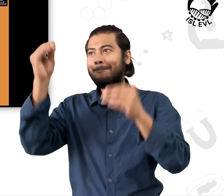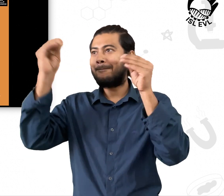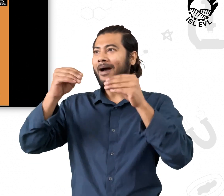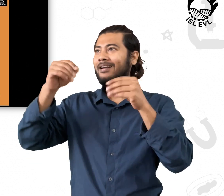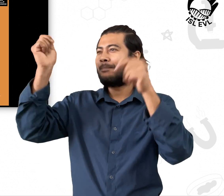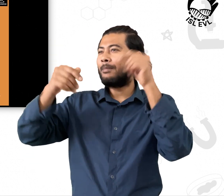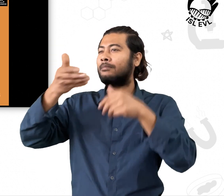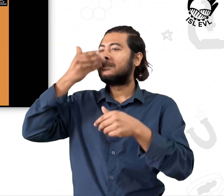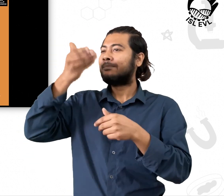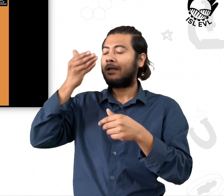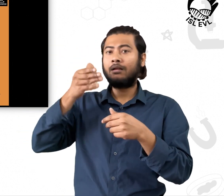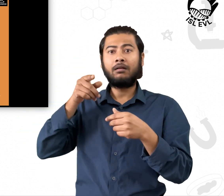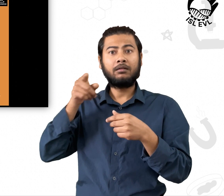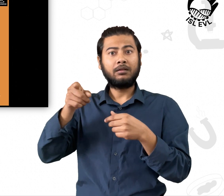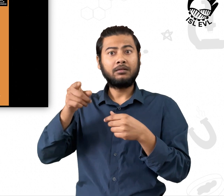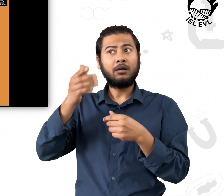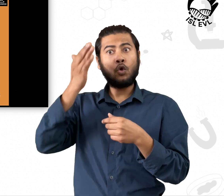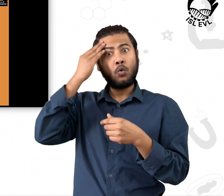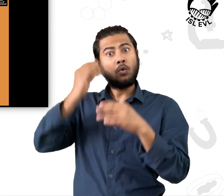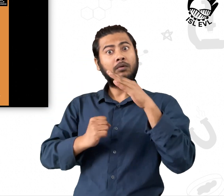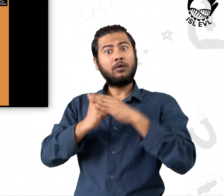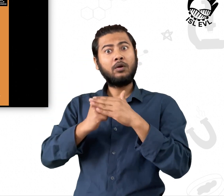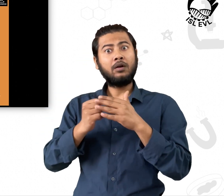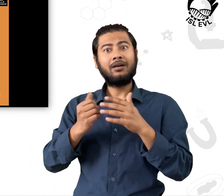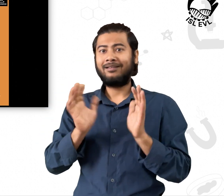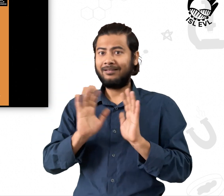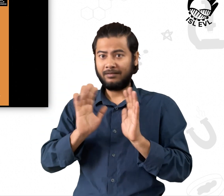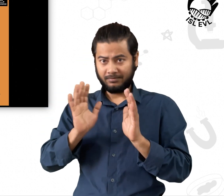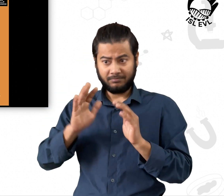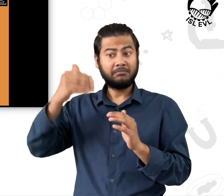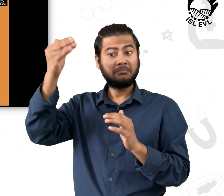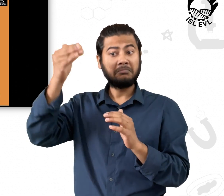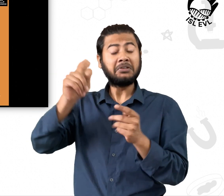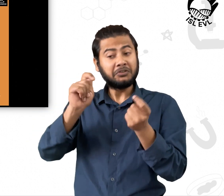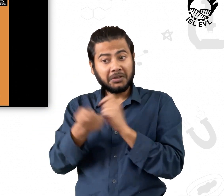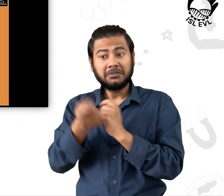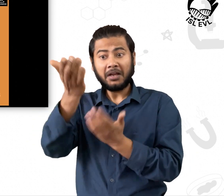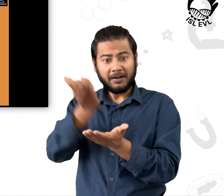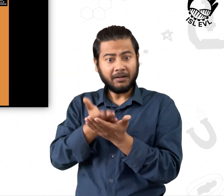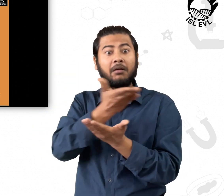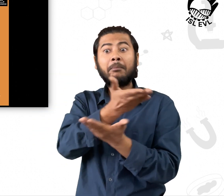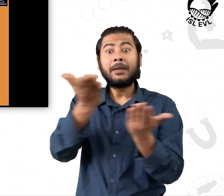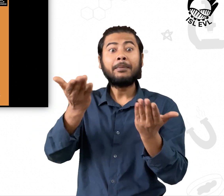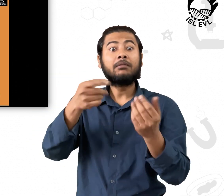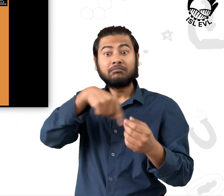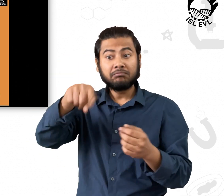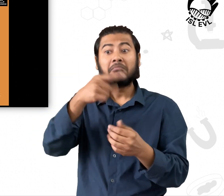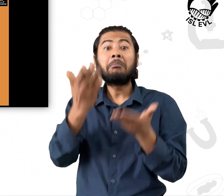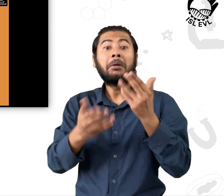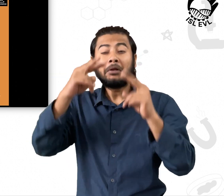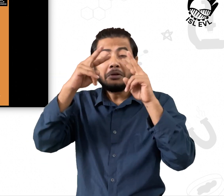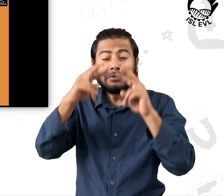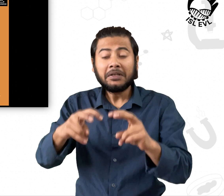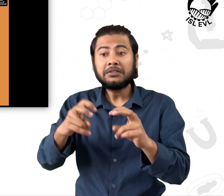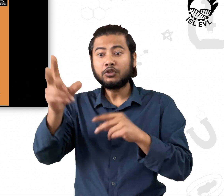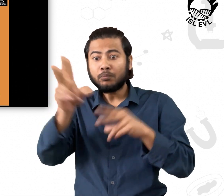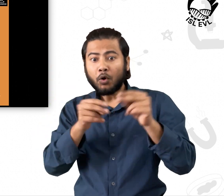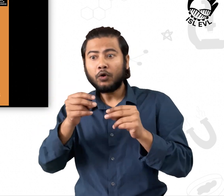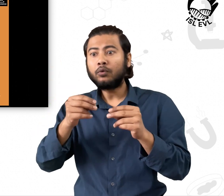rain smells may change over time as we get more evidence. Who knows? One of our listeners might be interested in